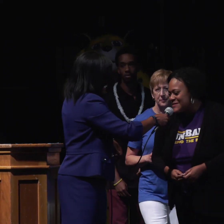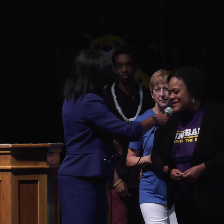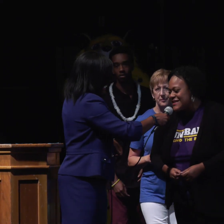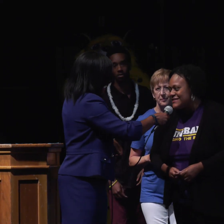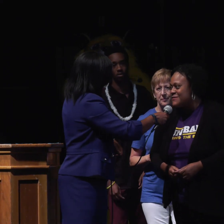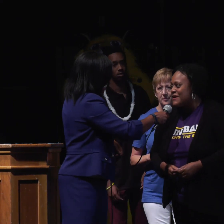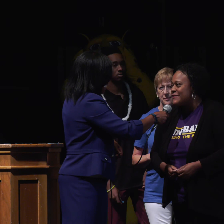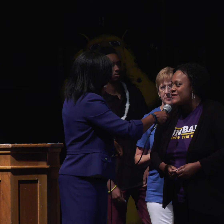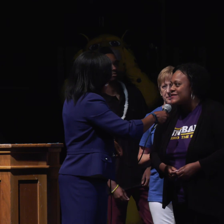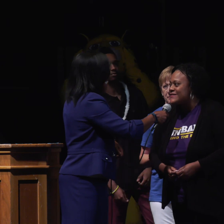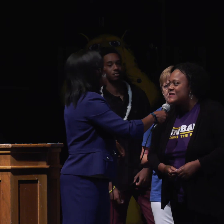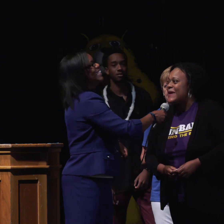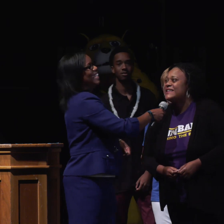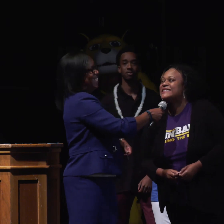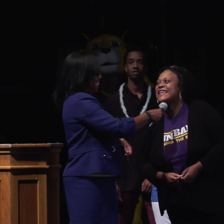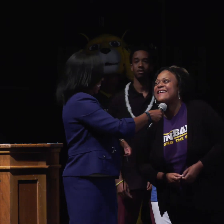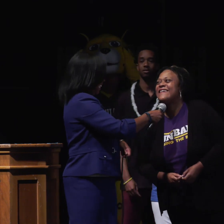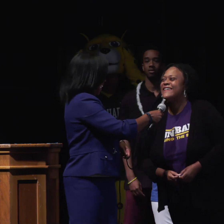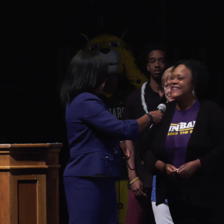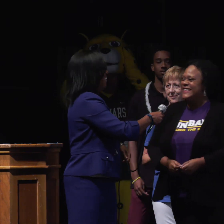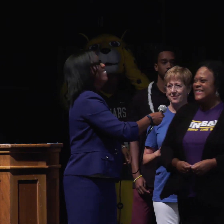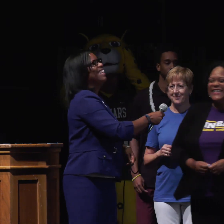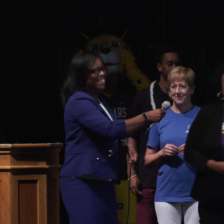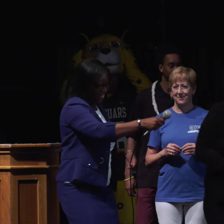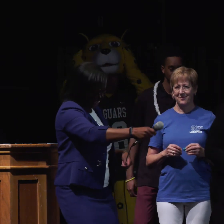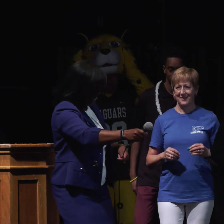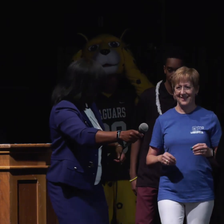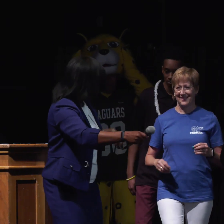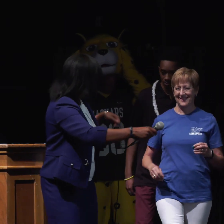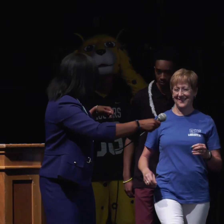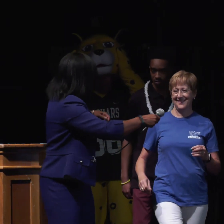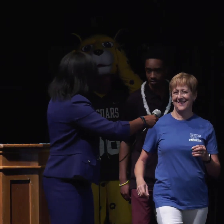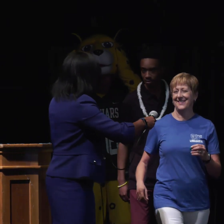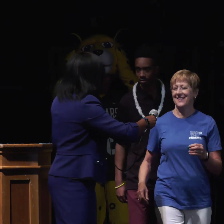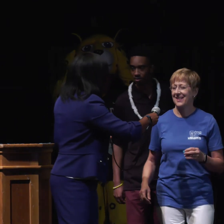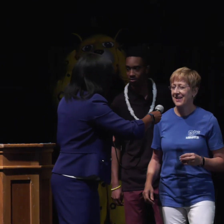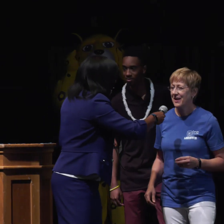Deanna Thompson, Dunbar Middle School, Spanish and ELL. Oh, no.